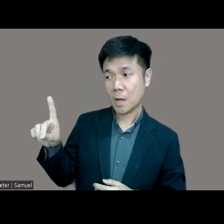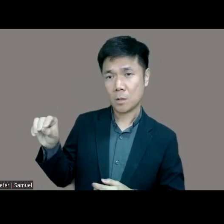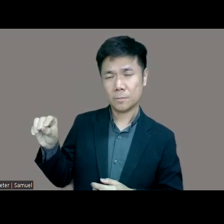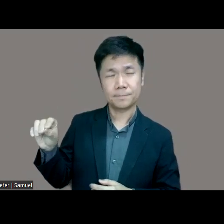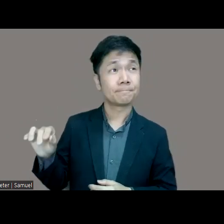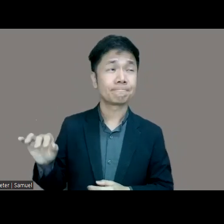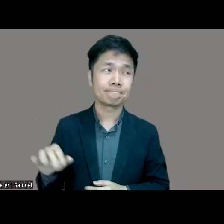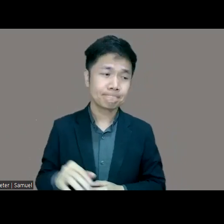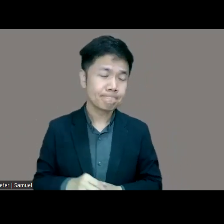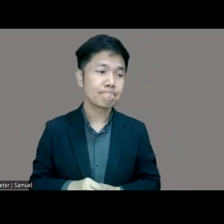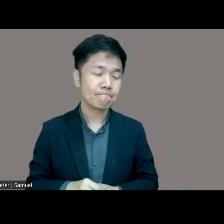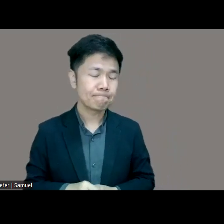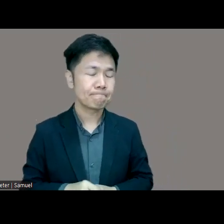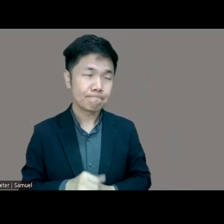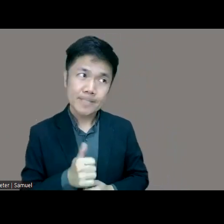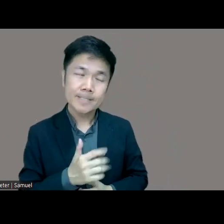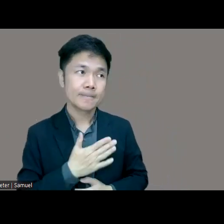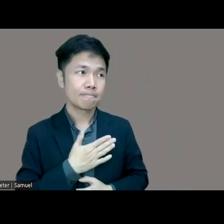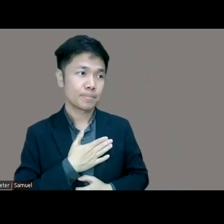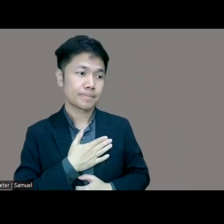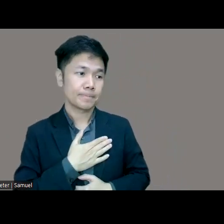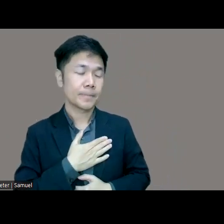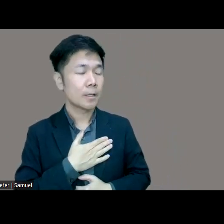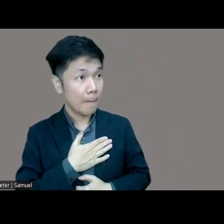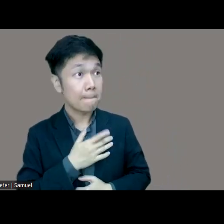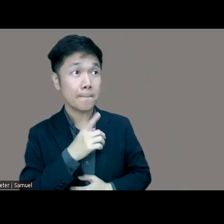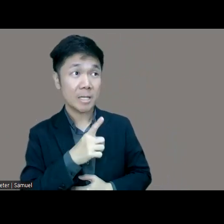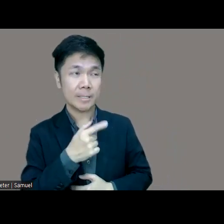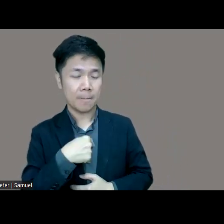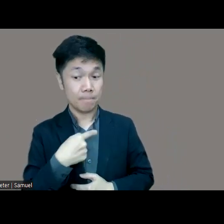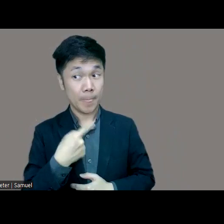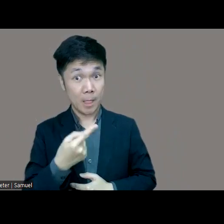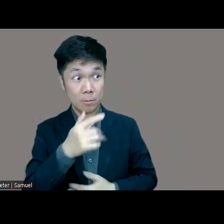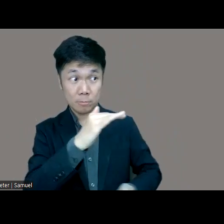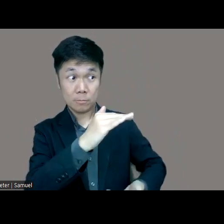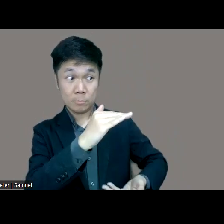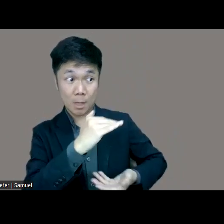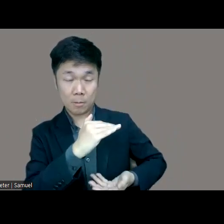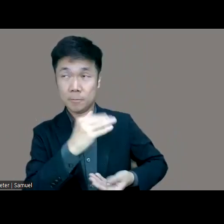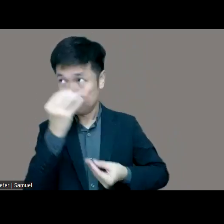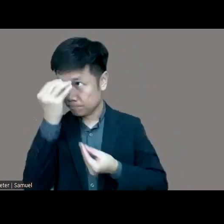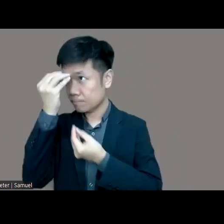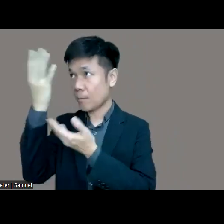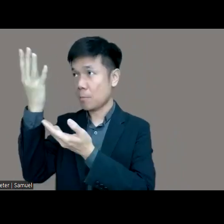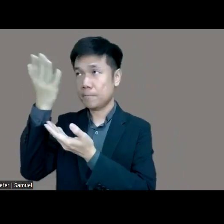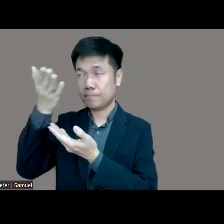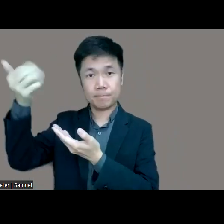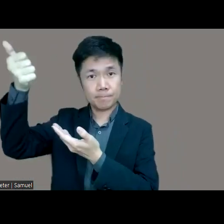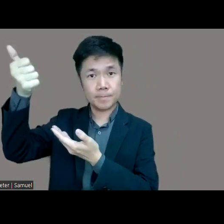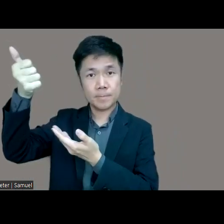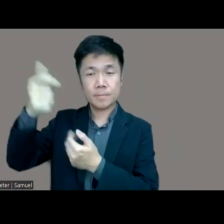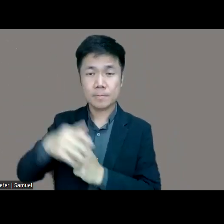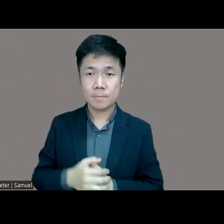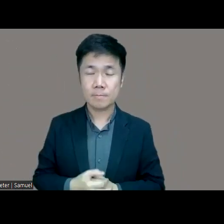I will pass this message as well. What I would like to as well add as an